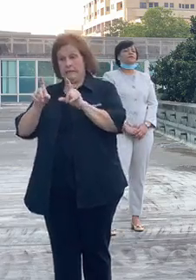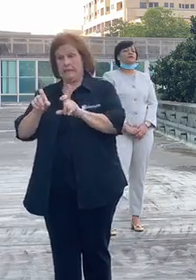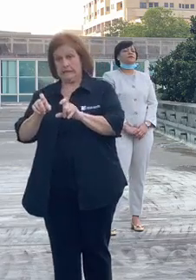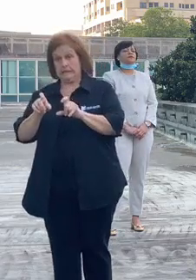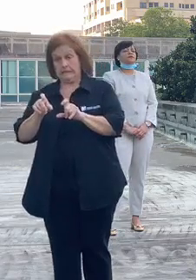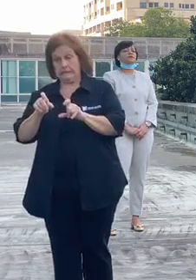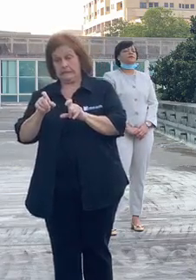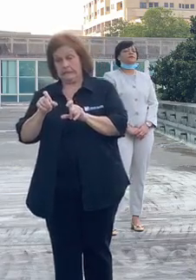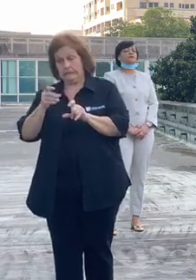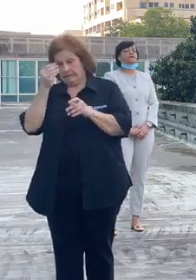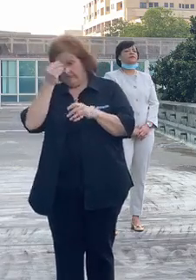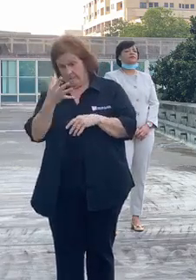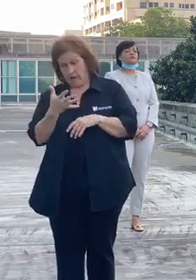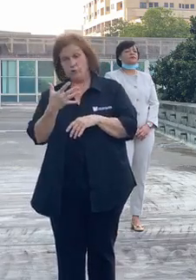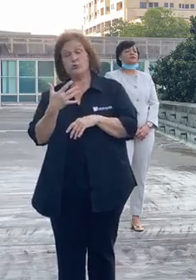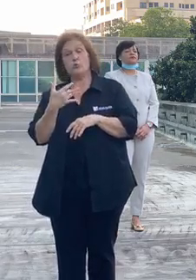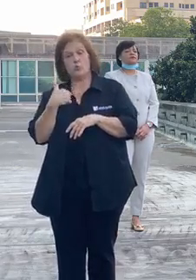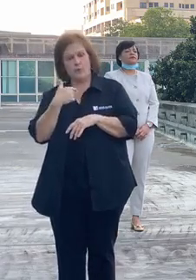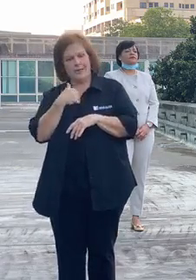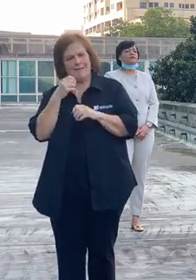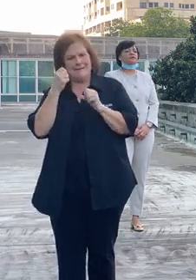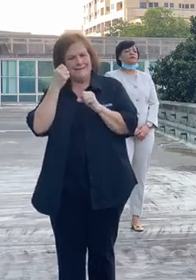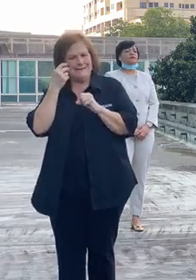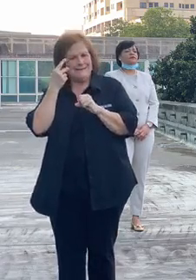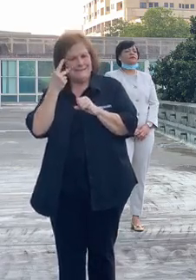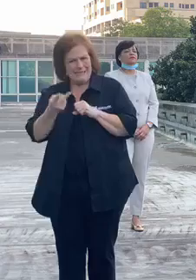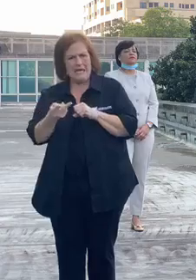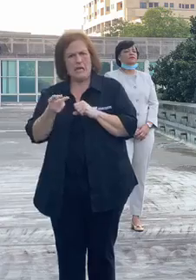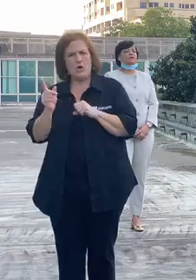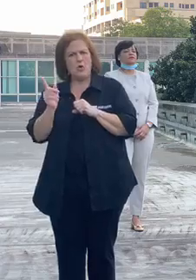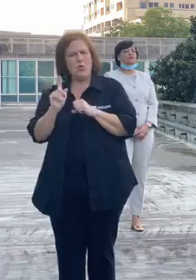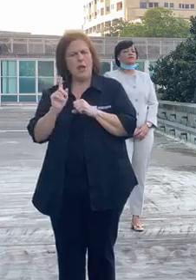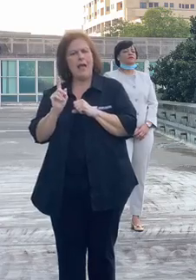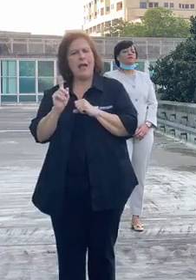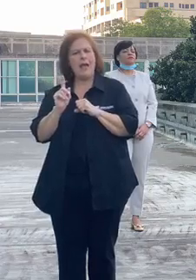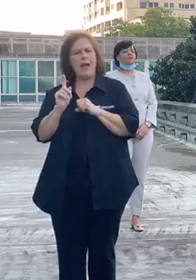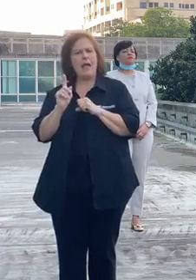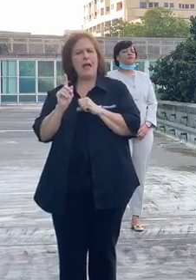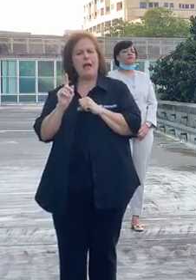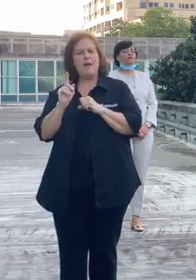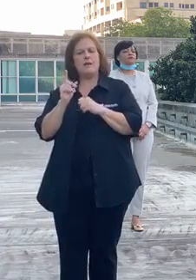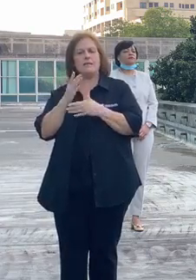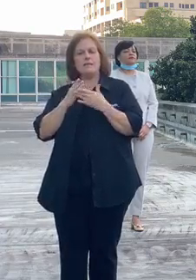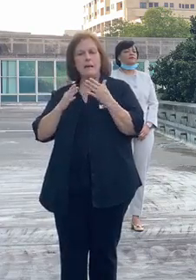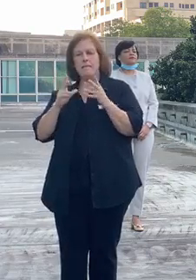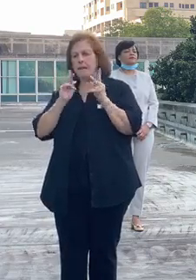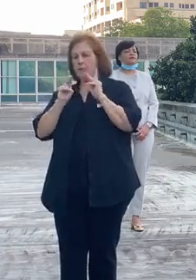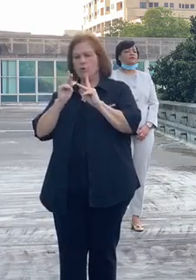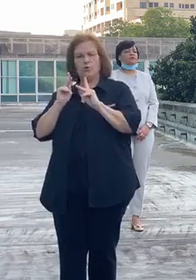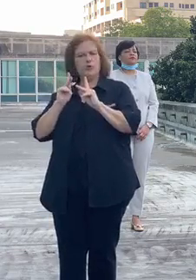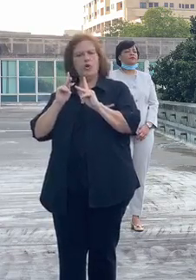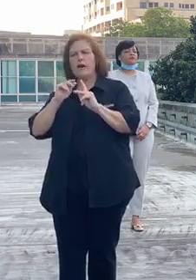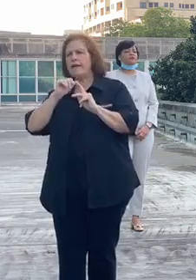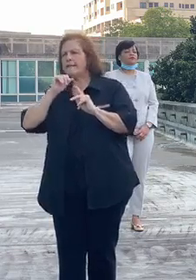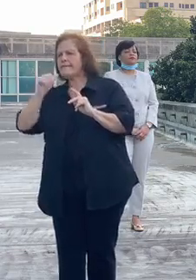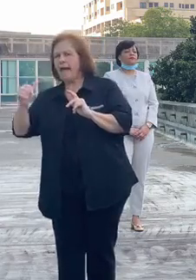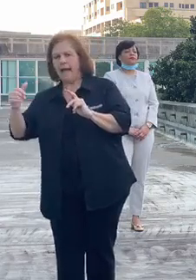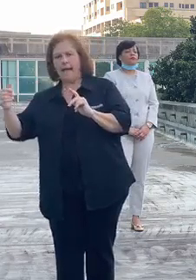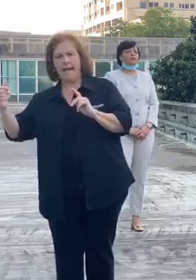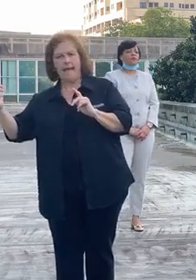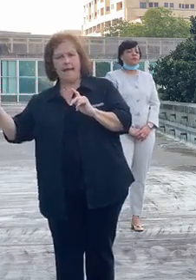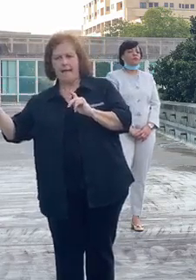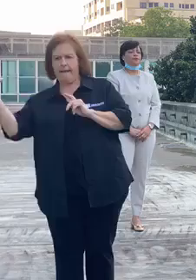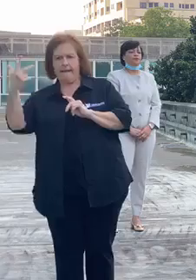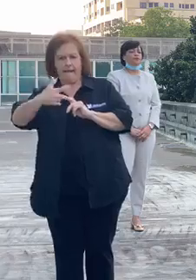data, we've been able to see those areas where very few people have come and got a drive-through test. So what that tells us is